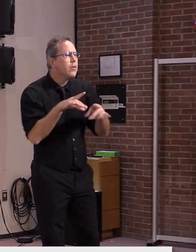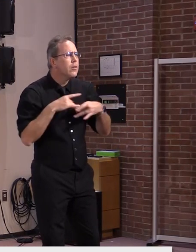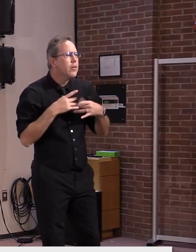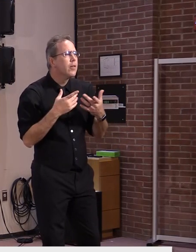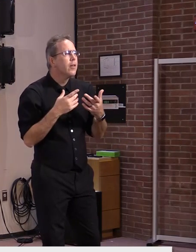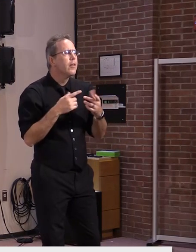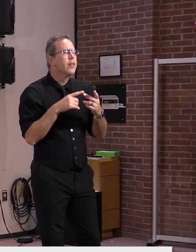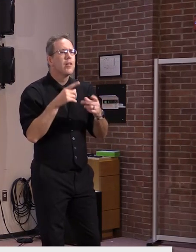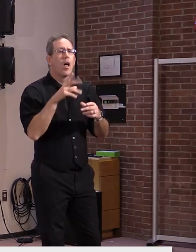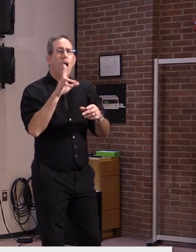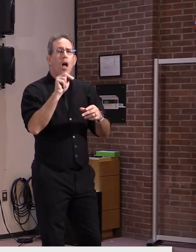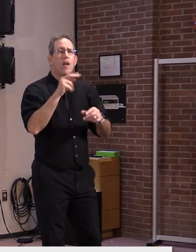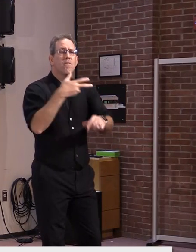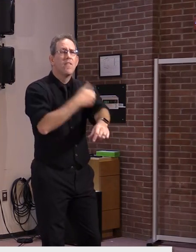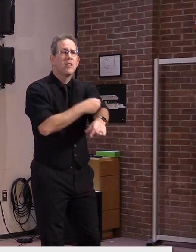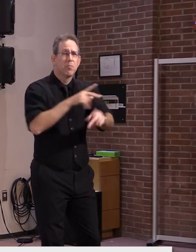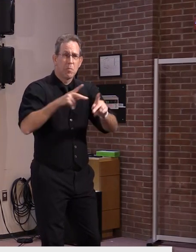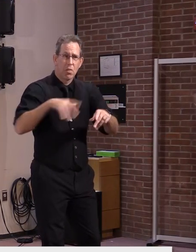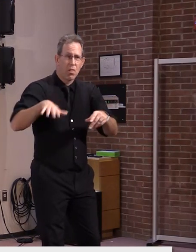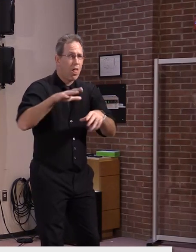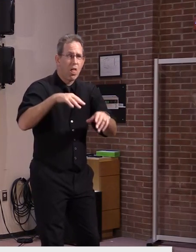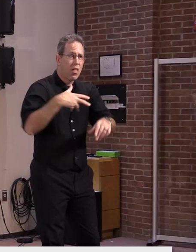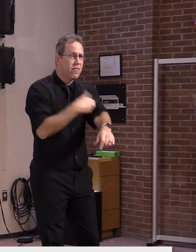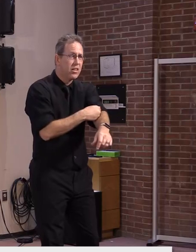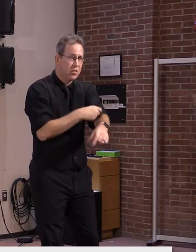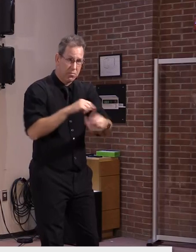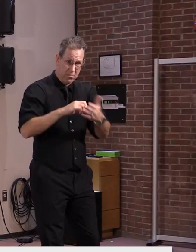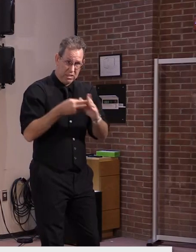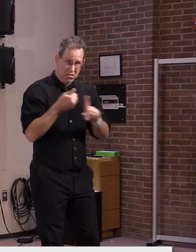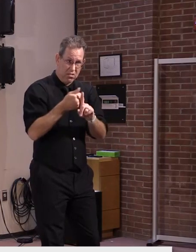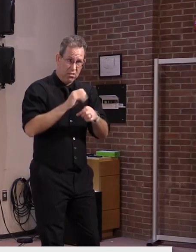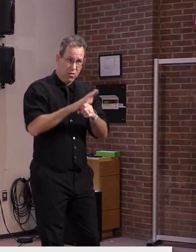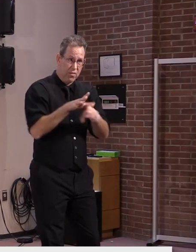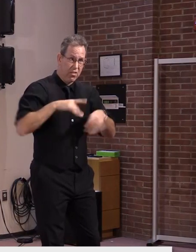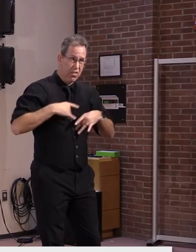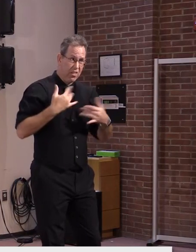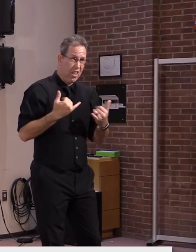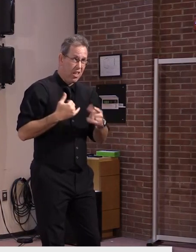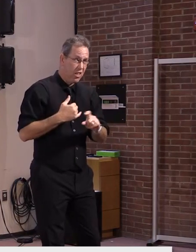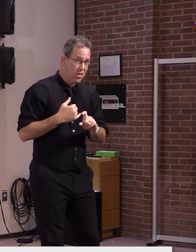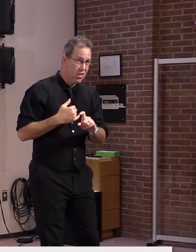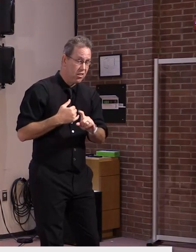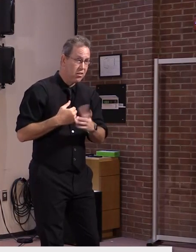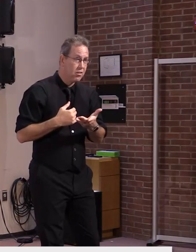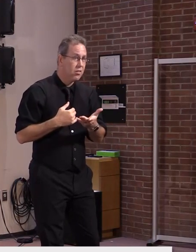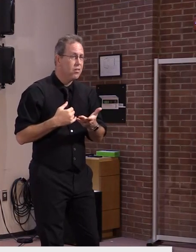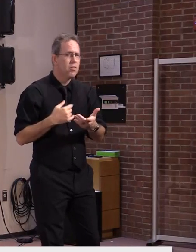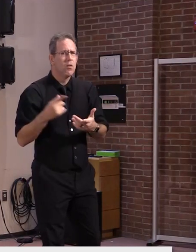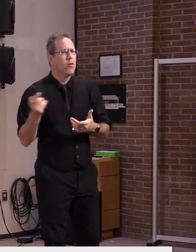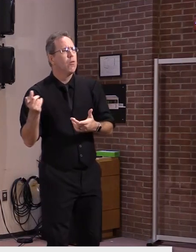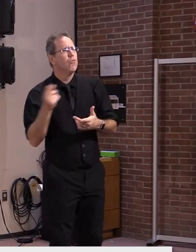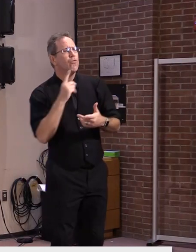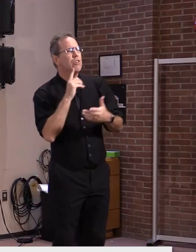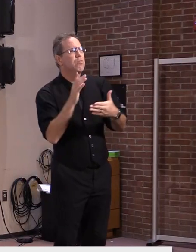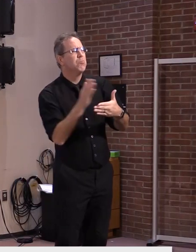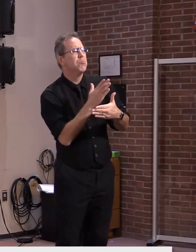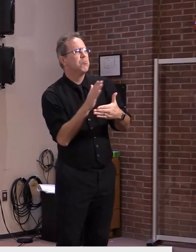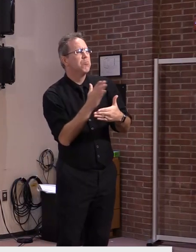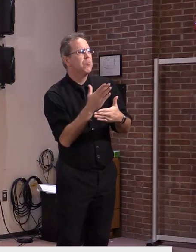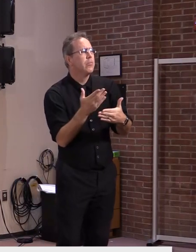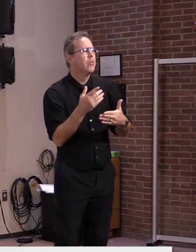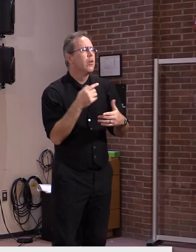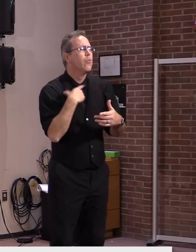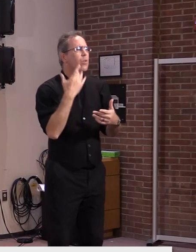And the age groups, is it across the board? I asking this, Mike, because I